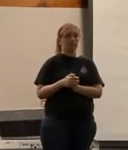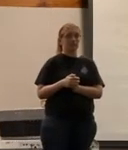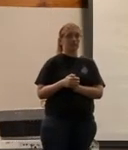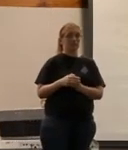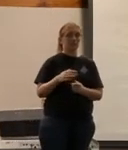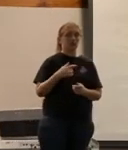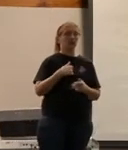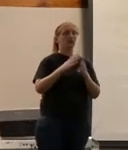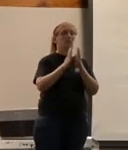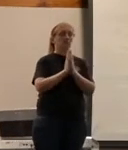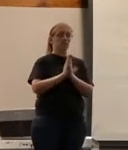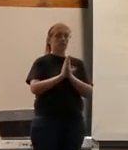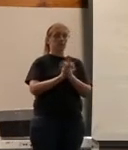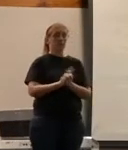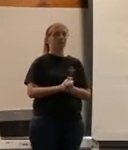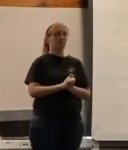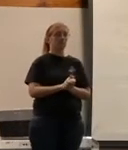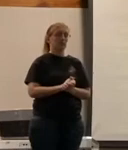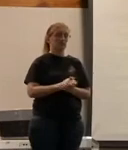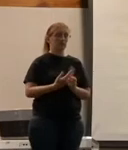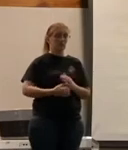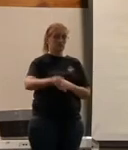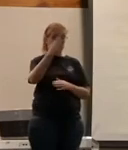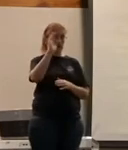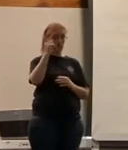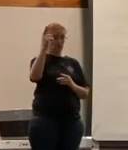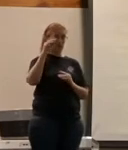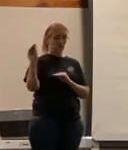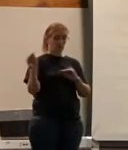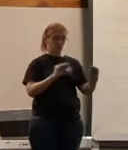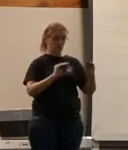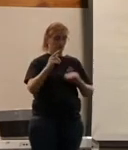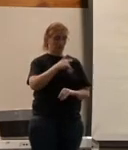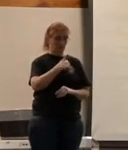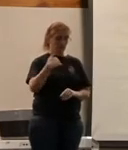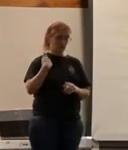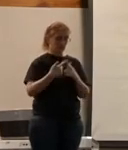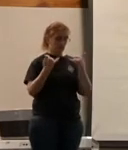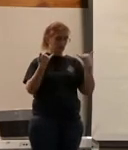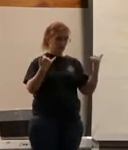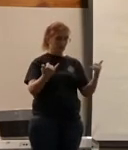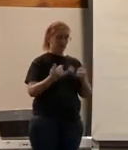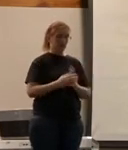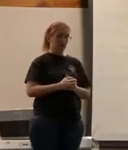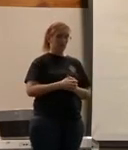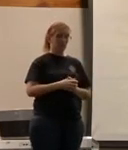Father, I pray, God, that you would just move in us right now.